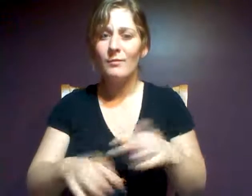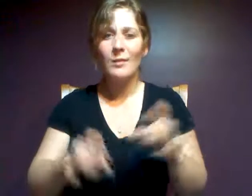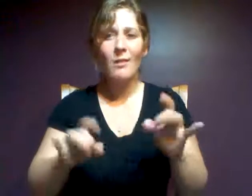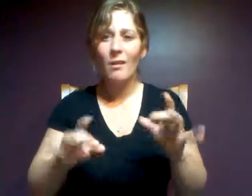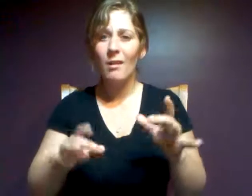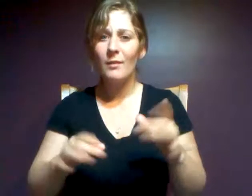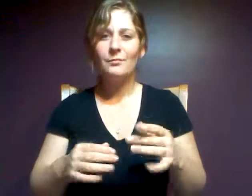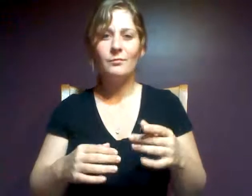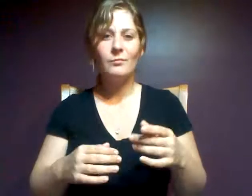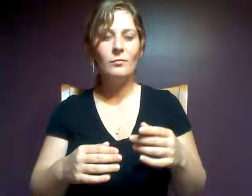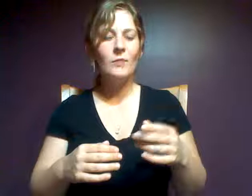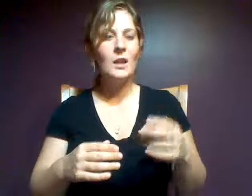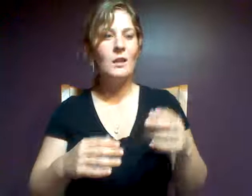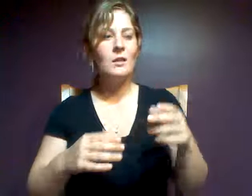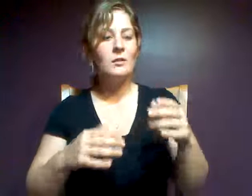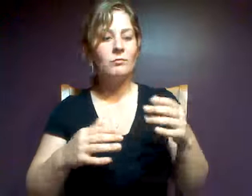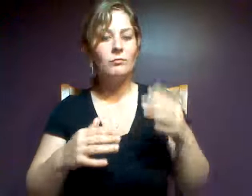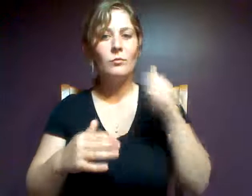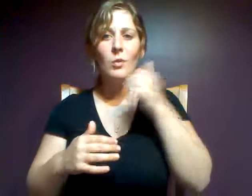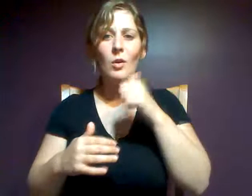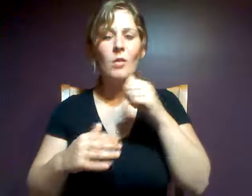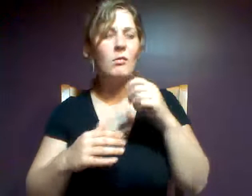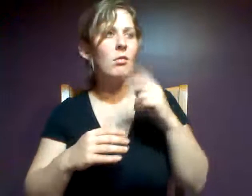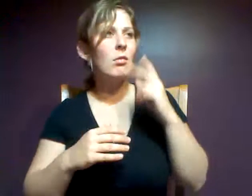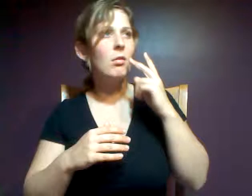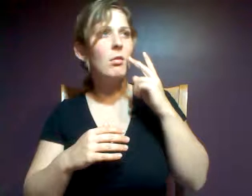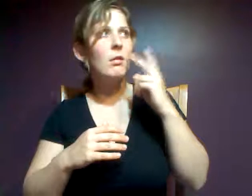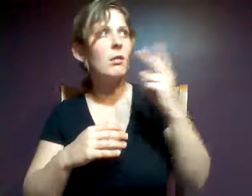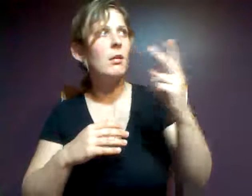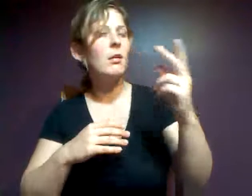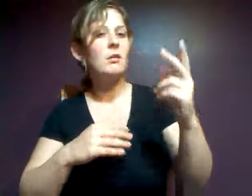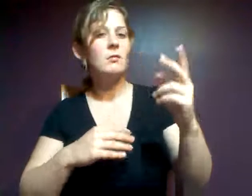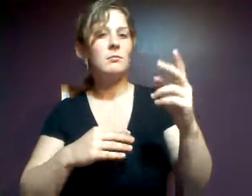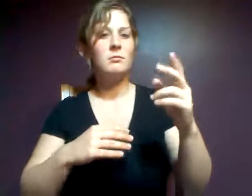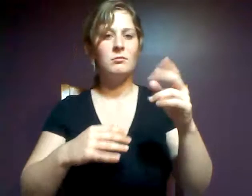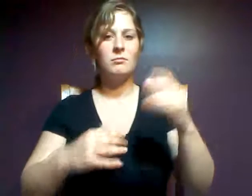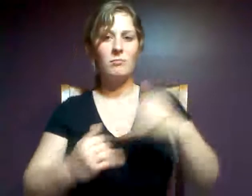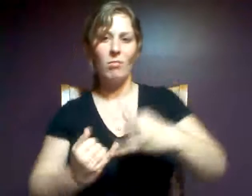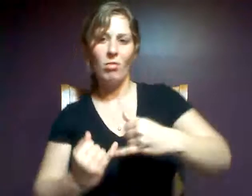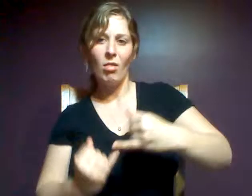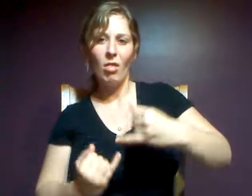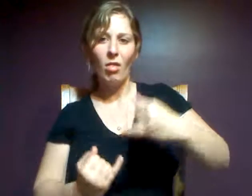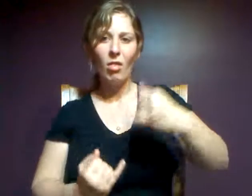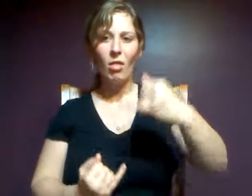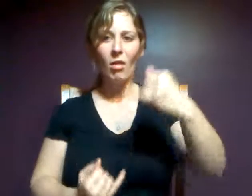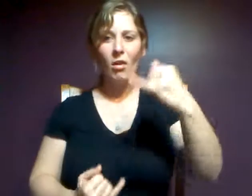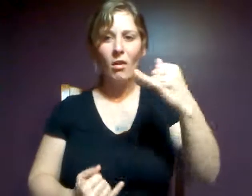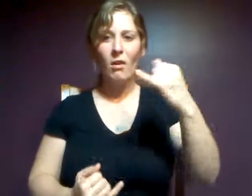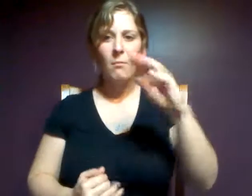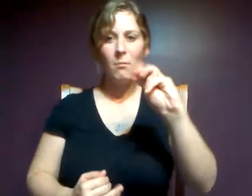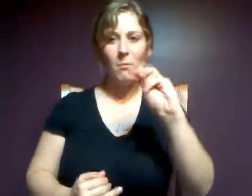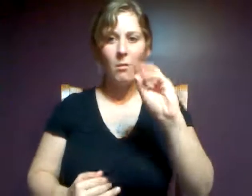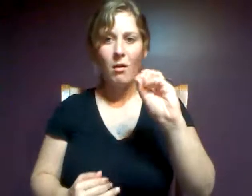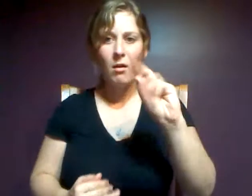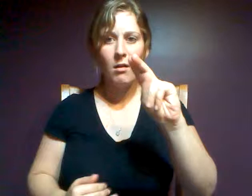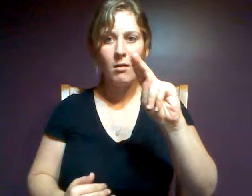images that are covering the news feeds of girls today. Size 0 models still dominate our catwalks. Airbrushing is now